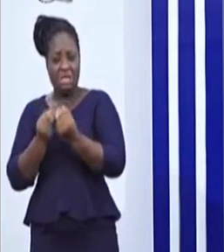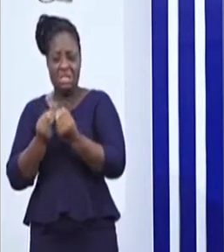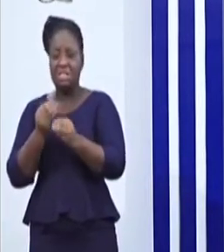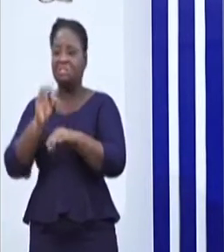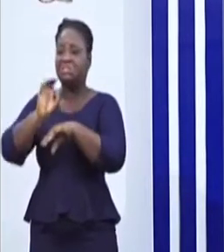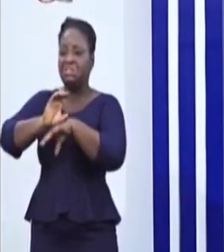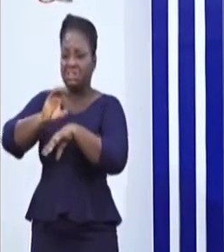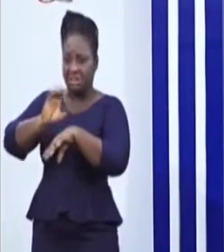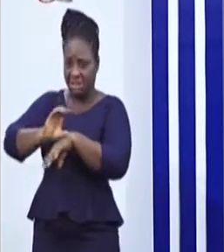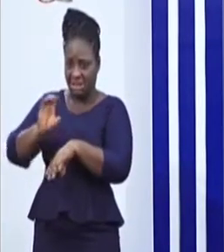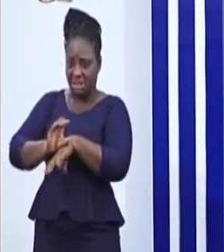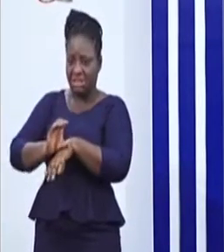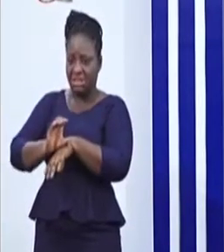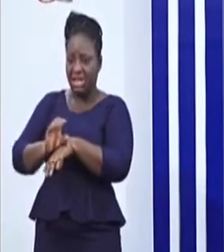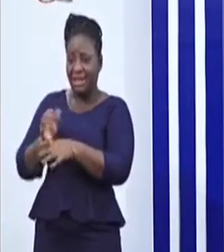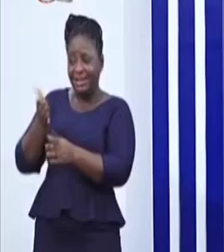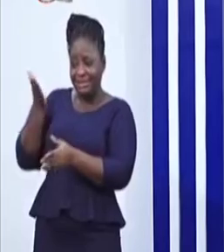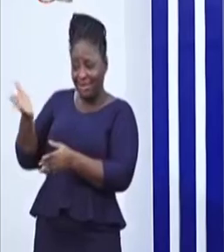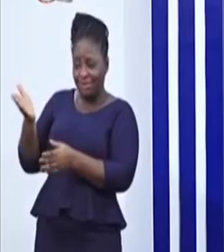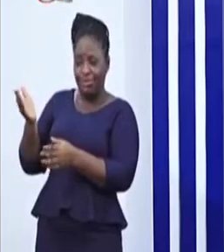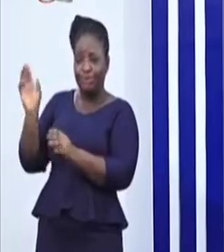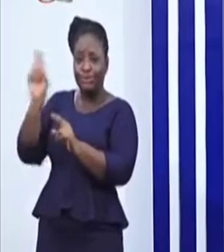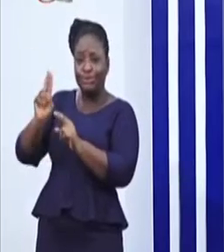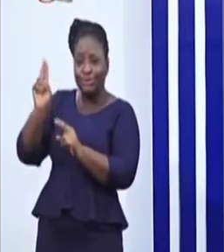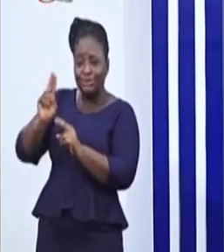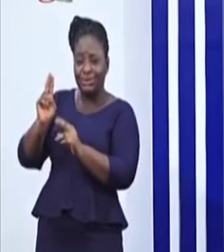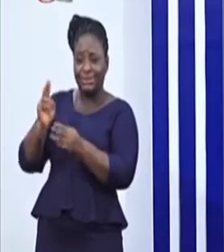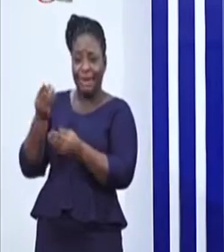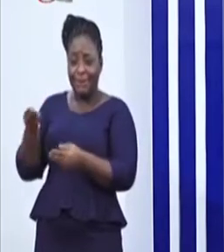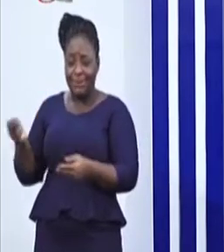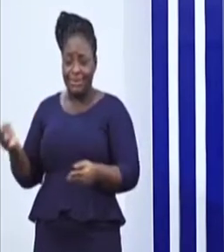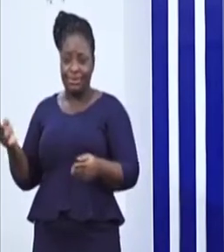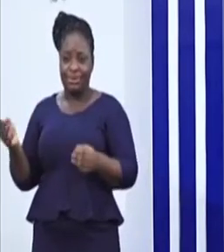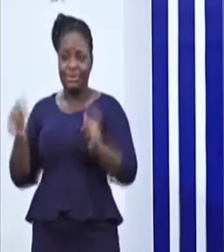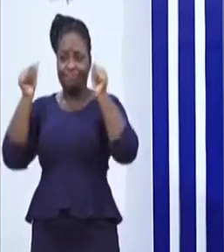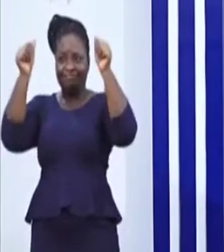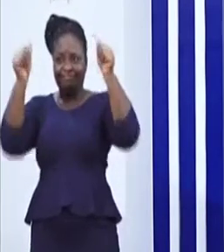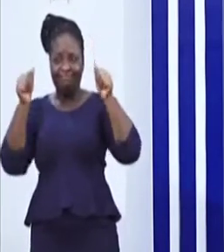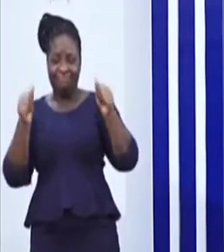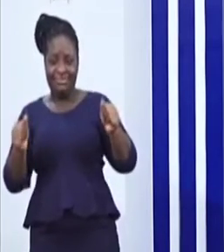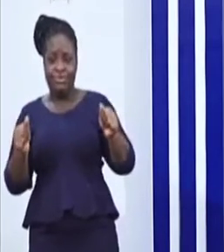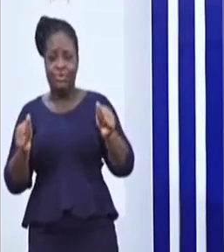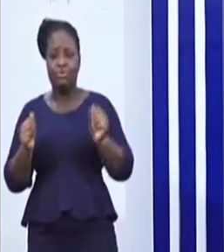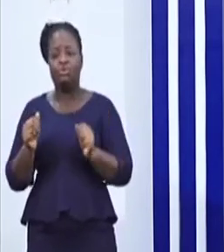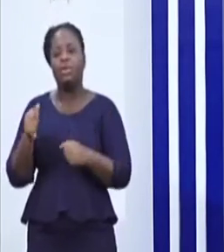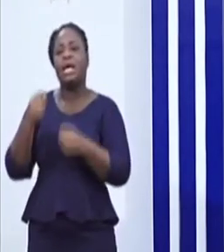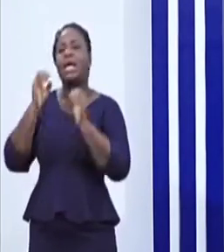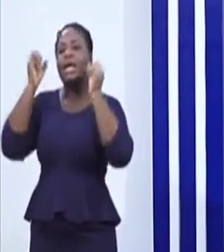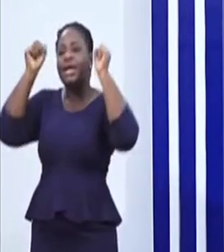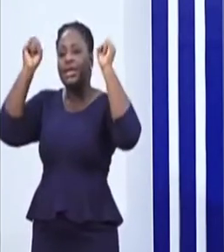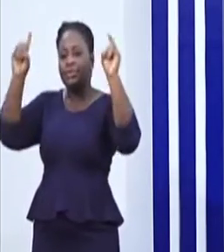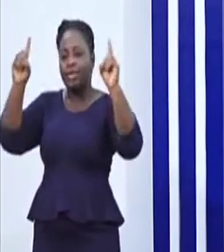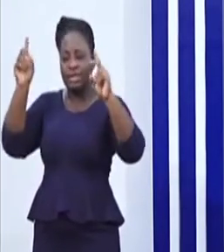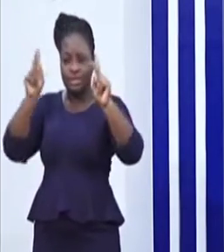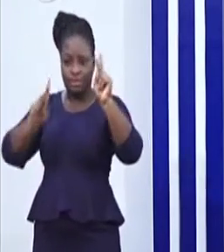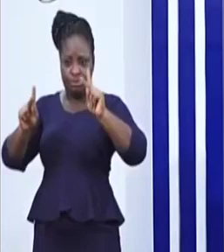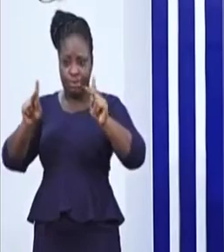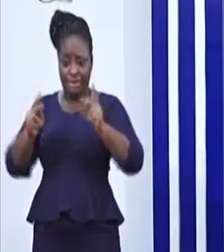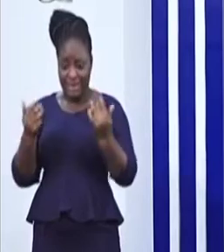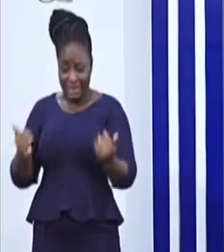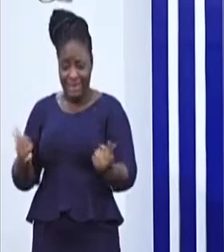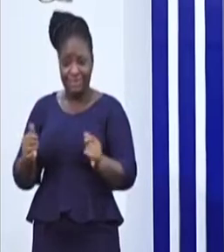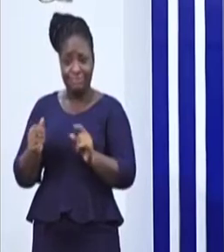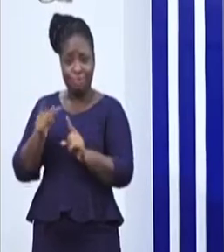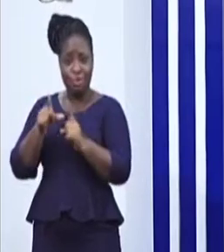faith-based organizations that are involved with the public education campaign. These translations into